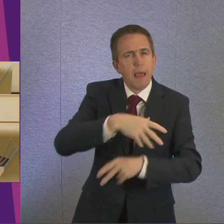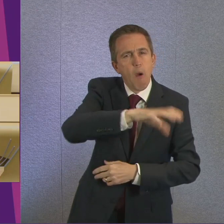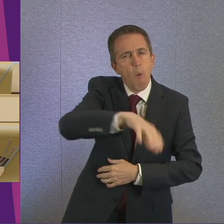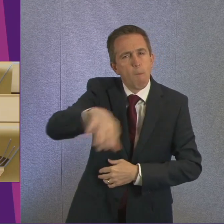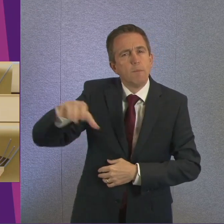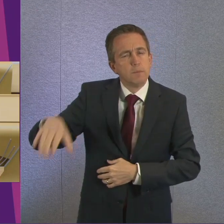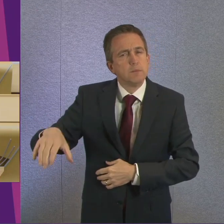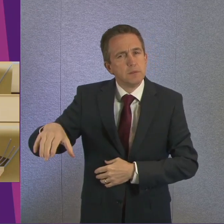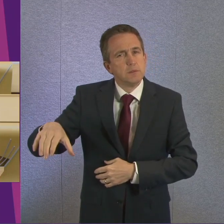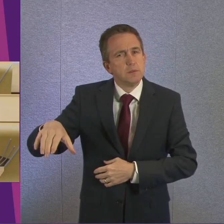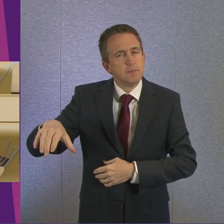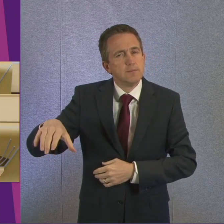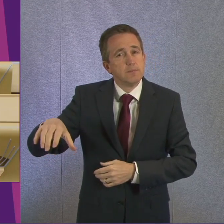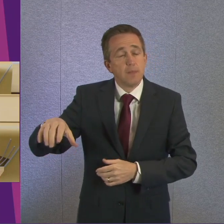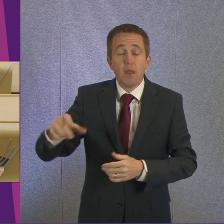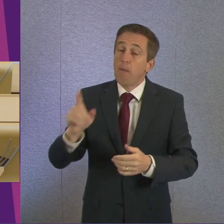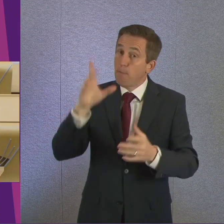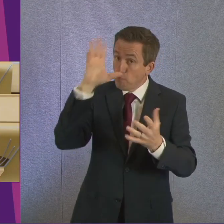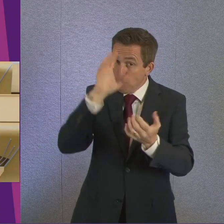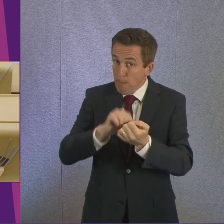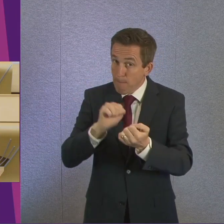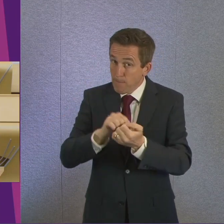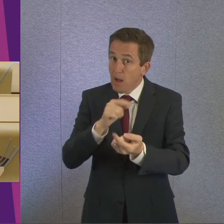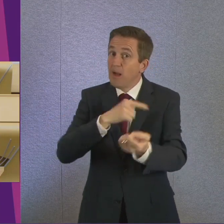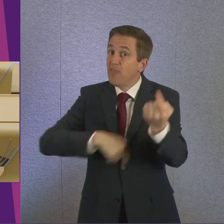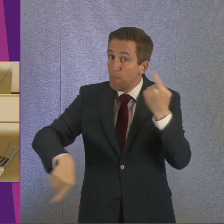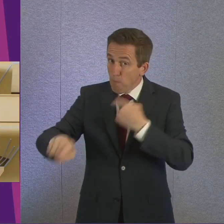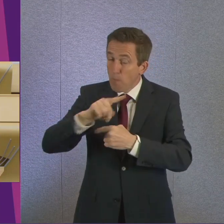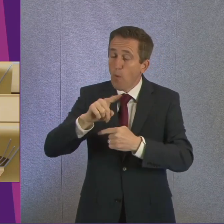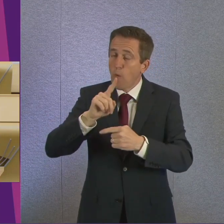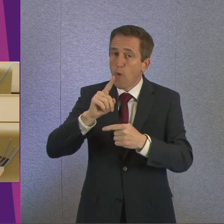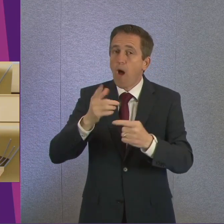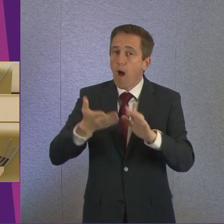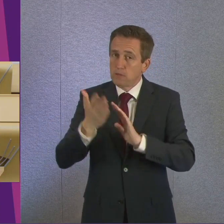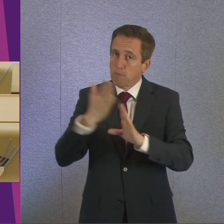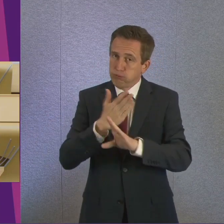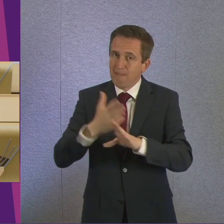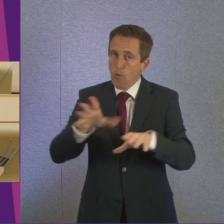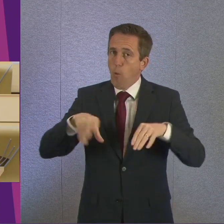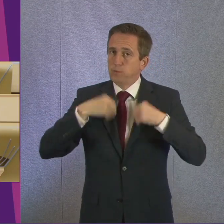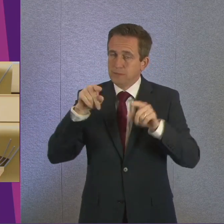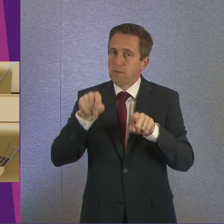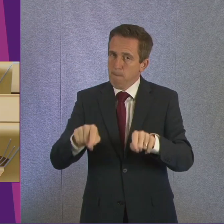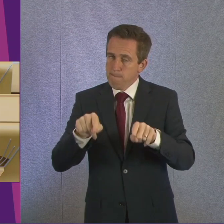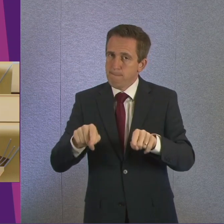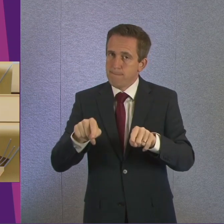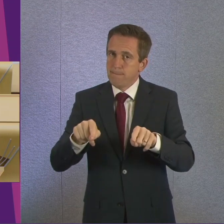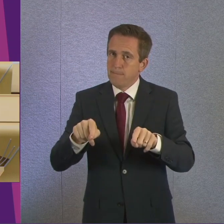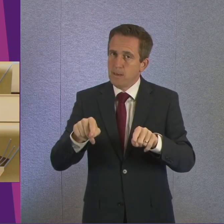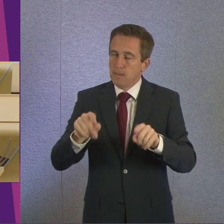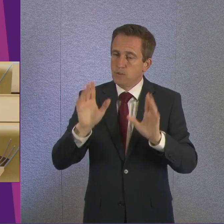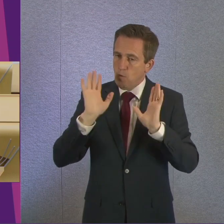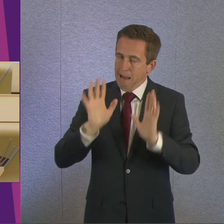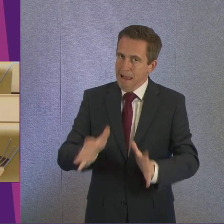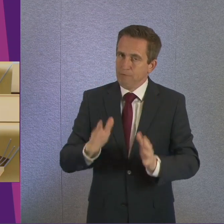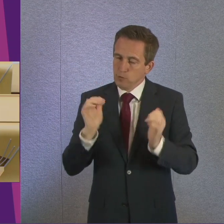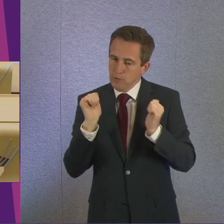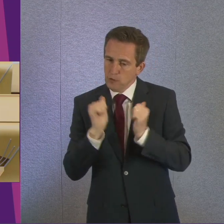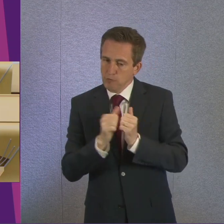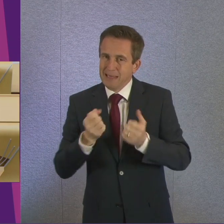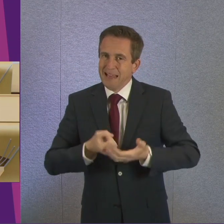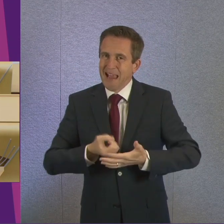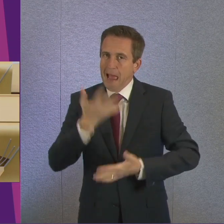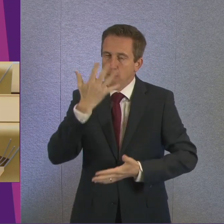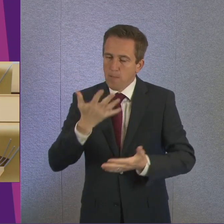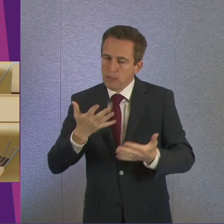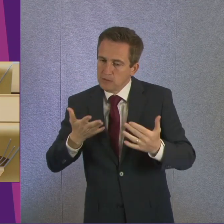in mind that they remain private enterprises for the most part. And so we need to agree that level of intervention